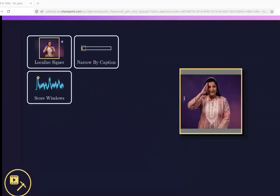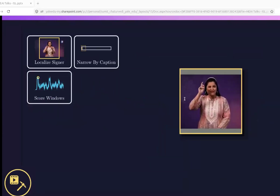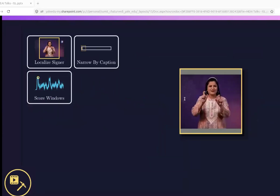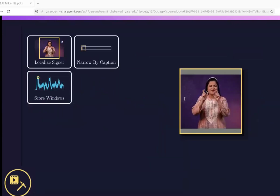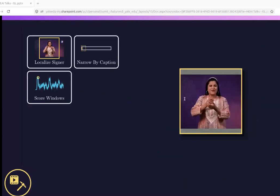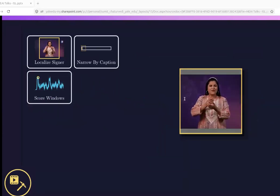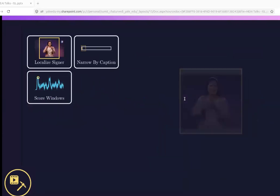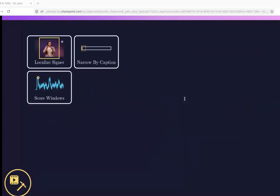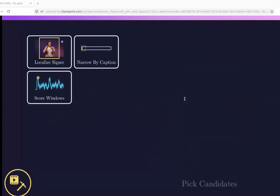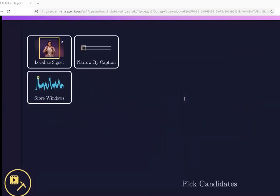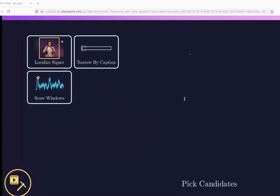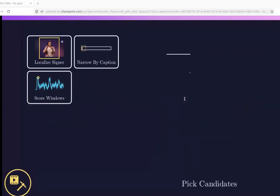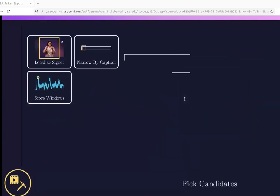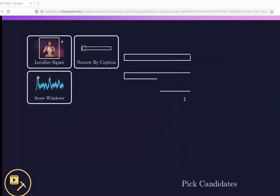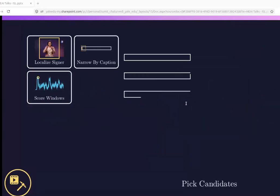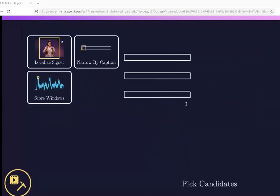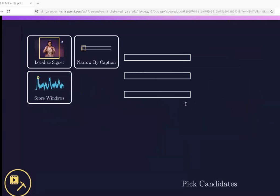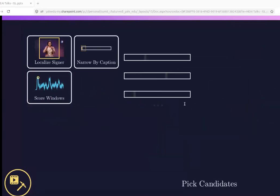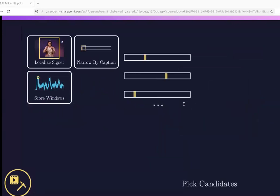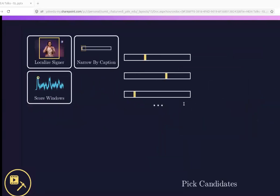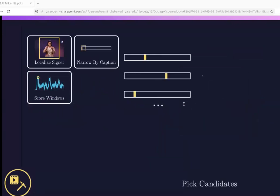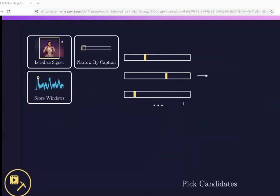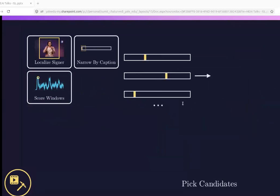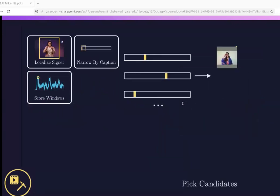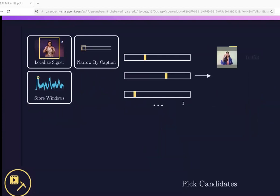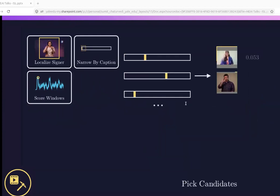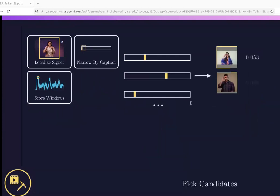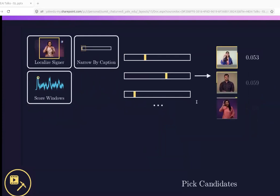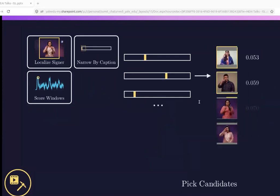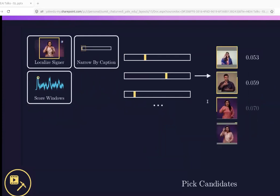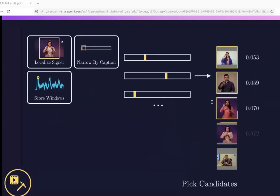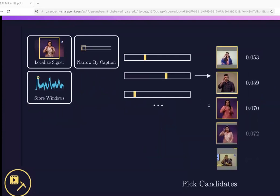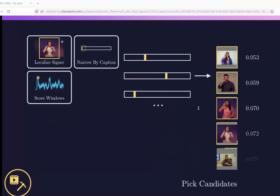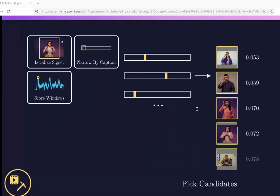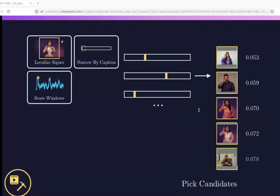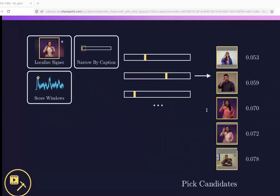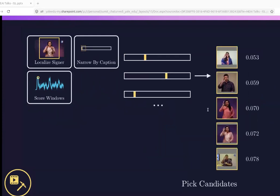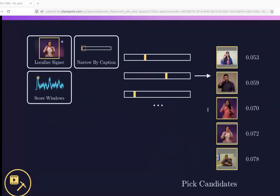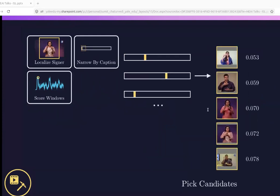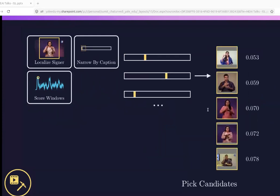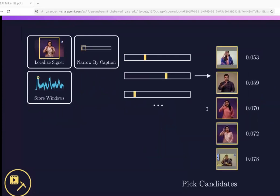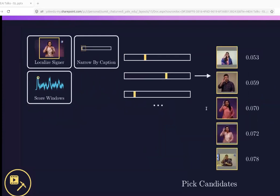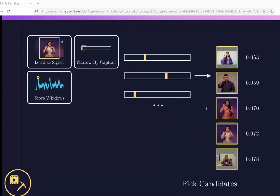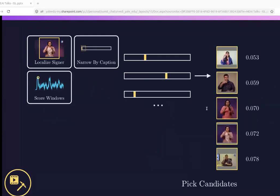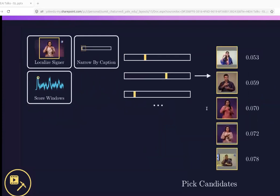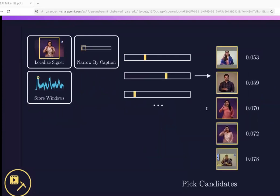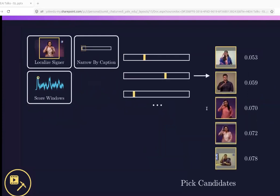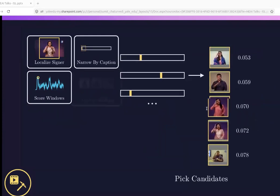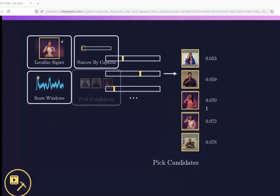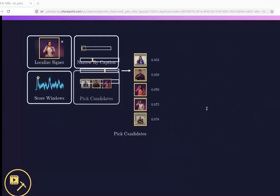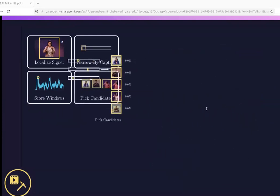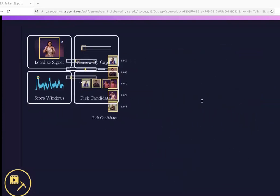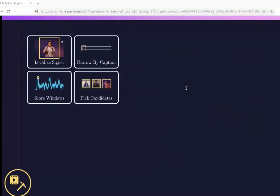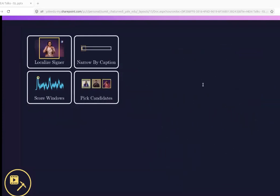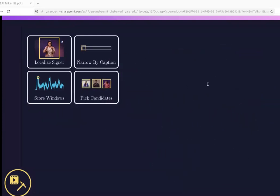So we have localized this from around 4,000 frames. We repeat this at every occurrence of the word across the